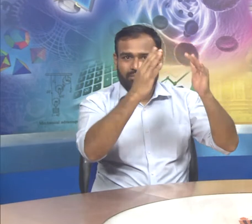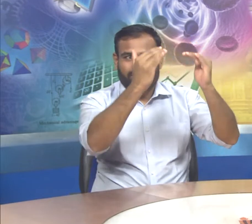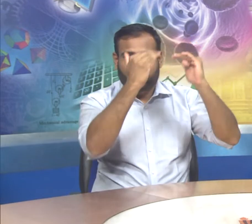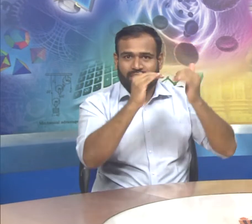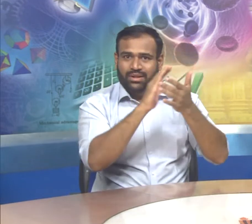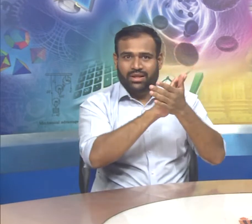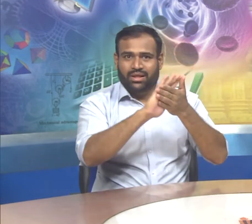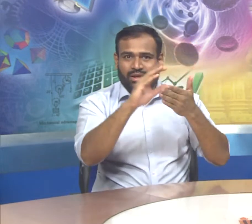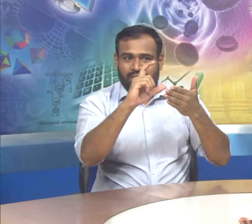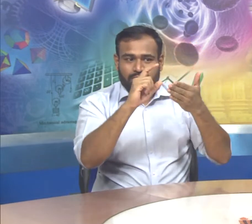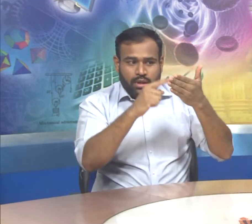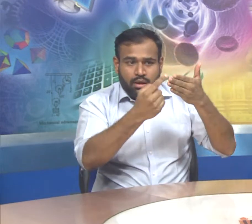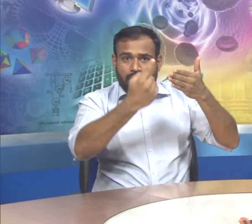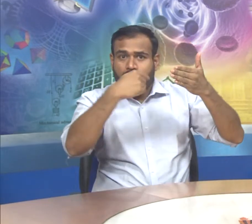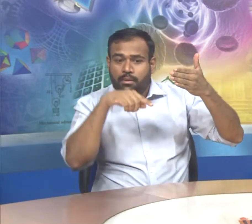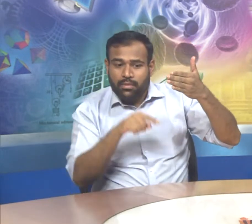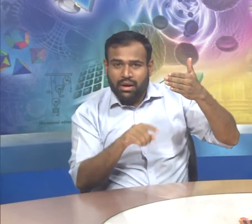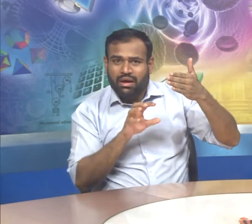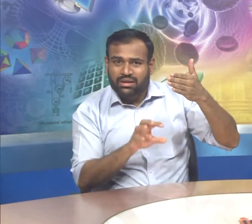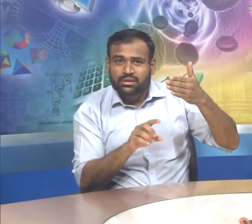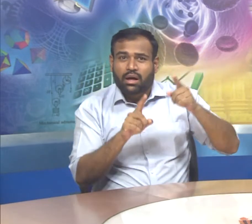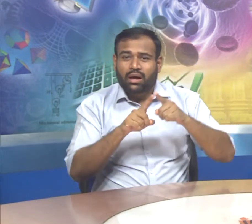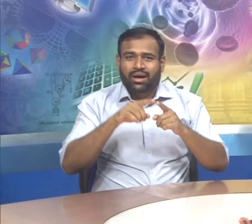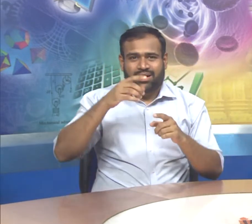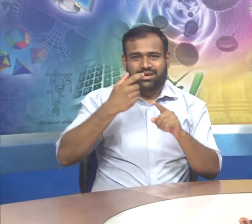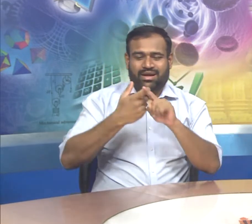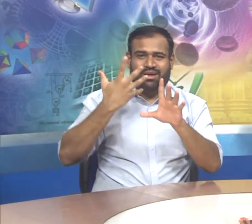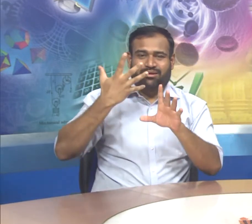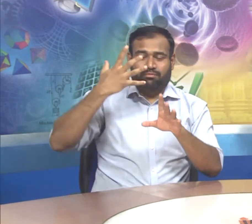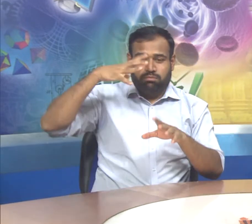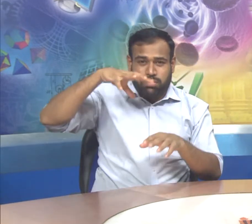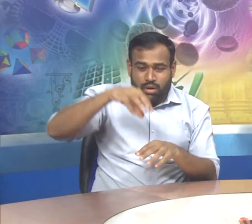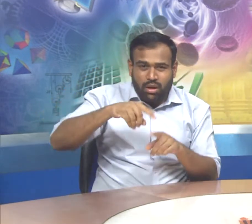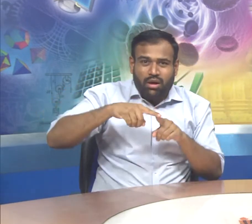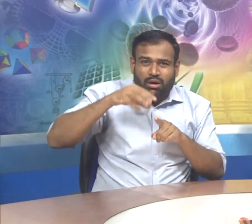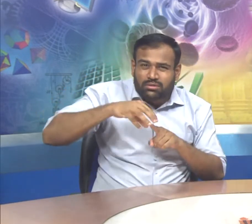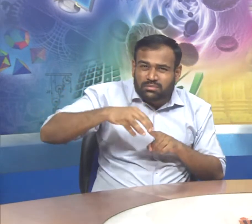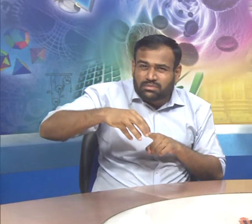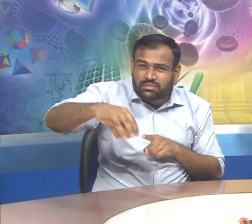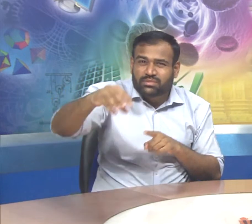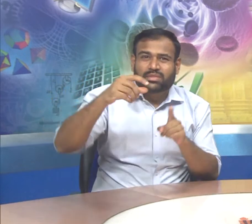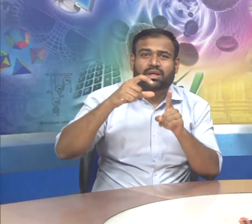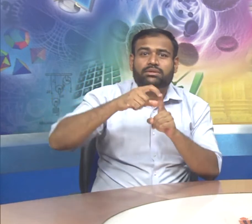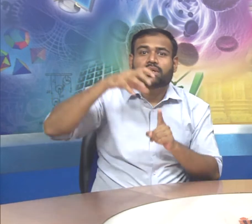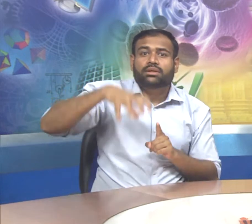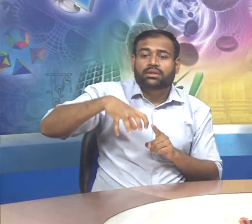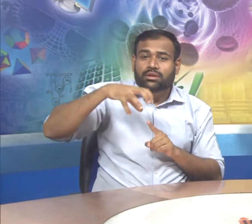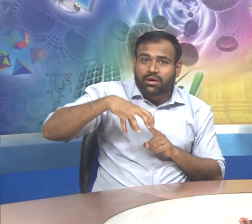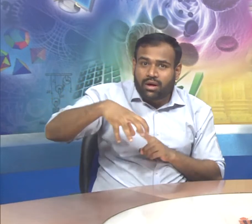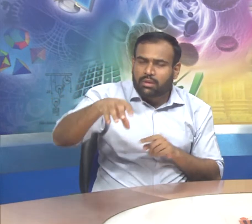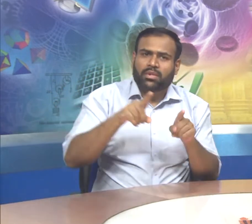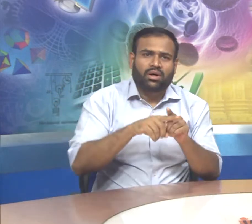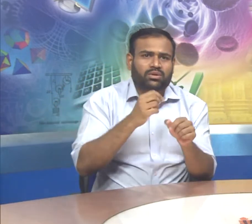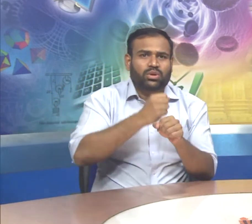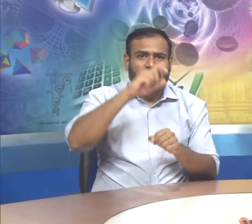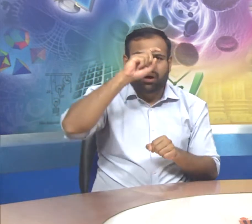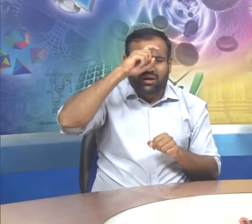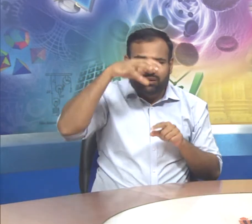Below the High Court, there are several subordinate courts such as